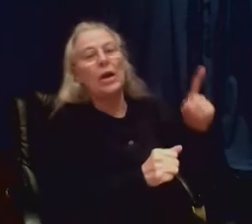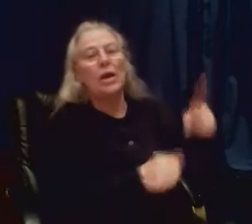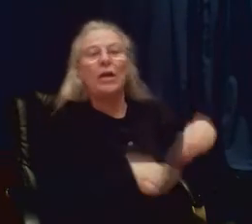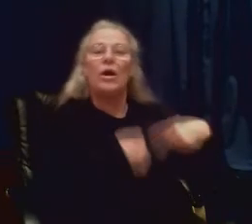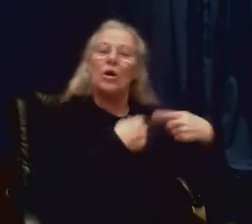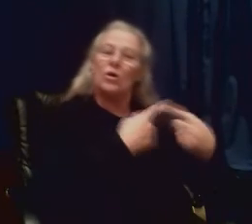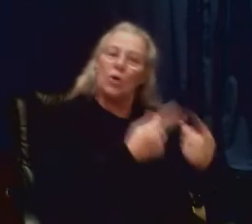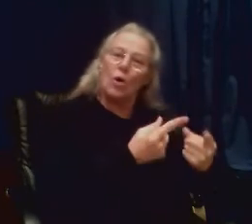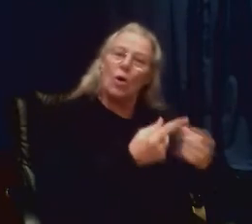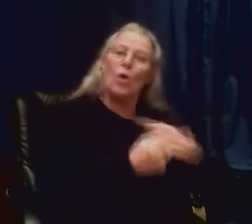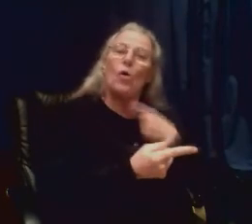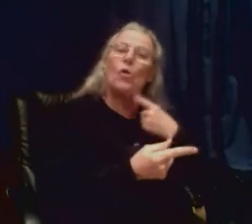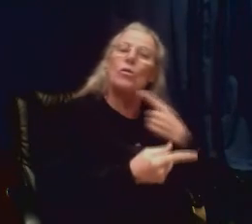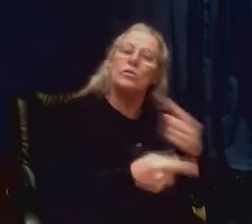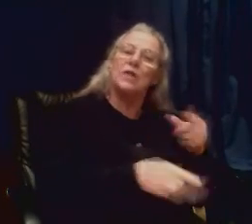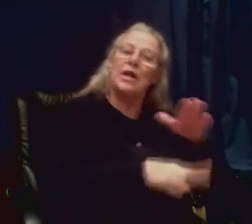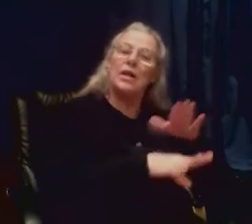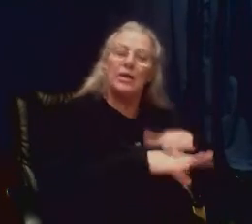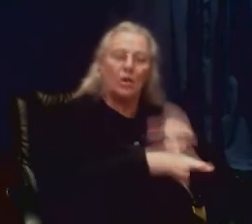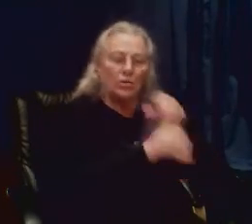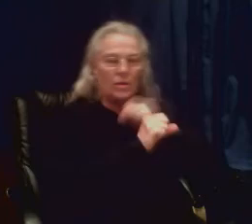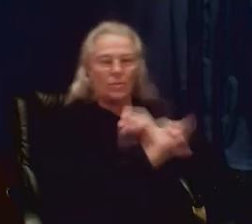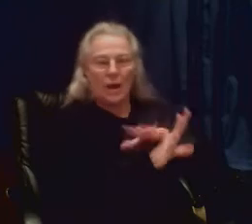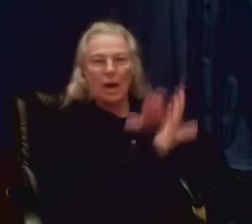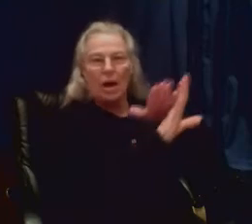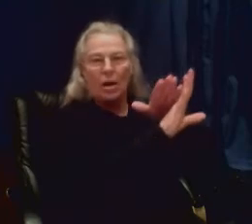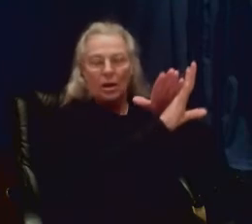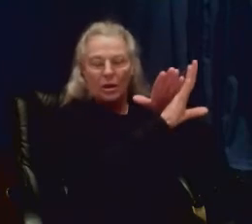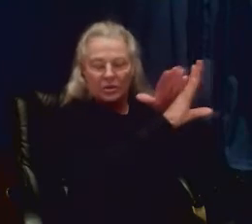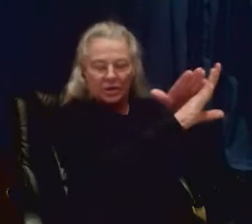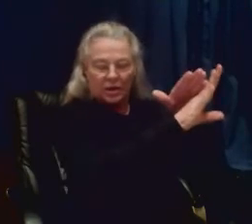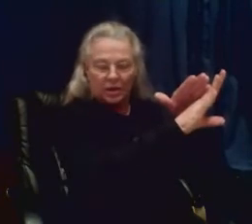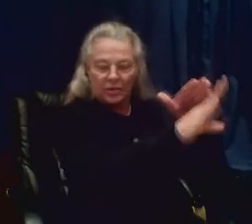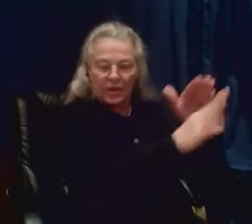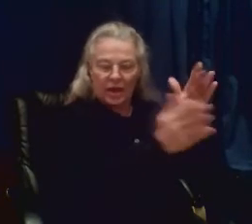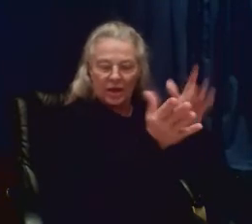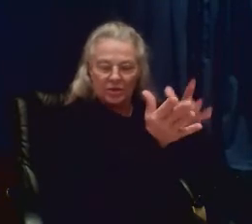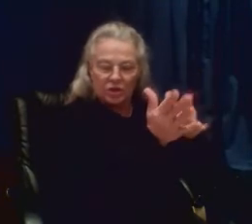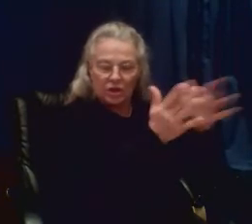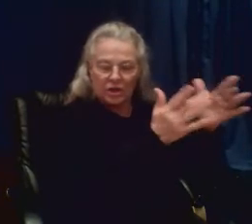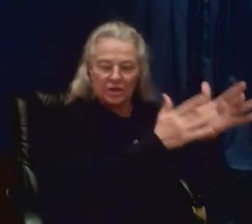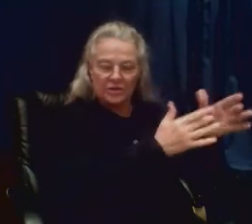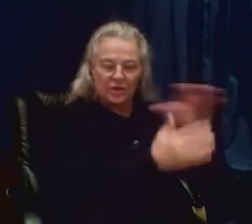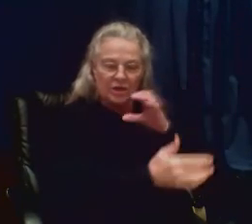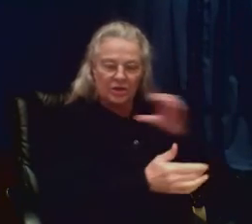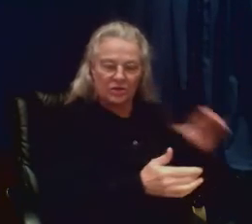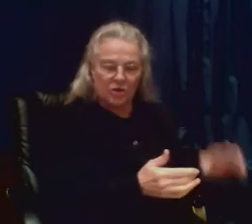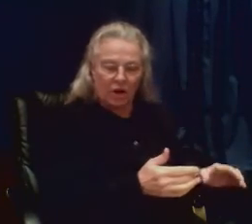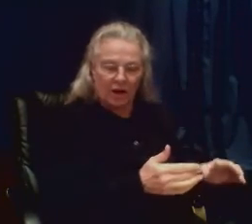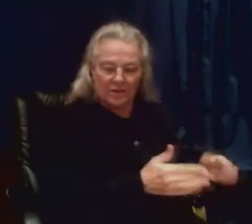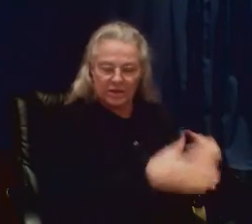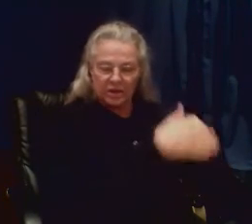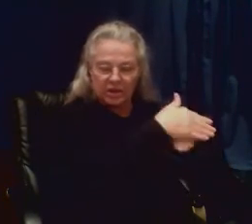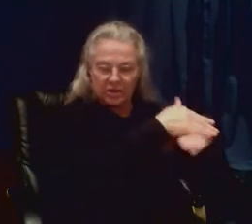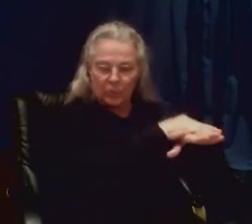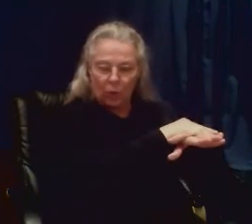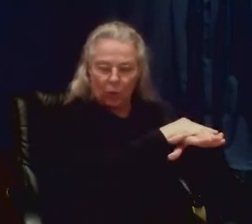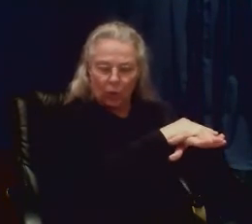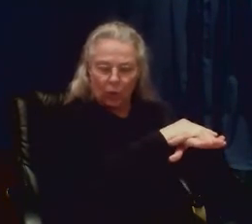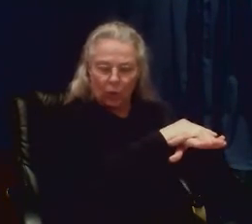everywhere. Go tell it on the mountain that Jesus Christ is